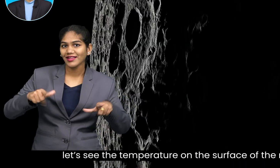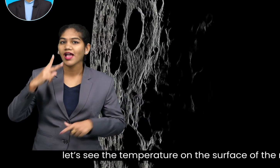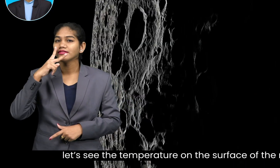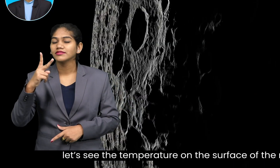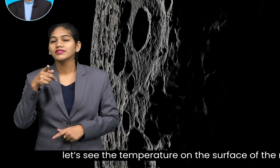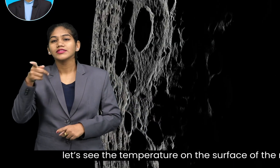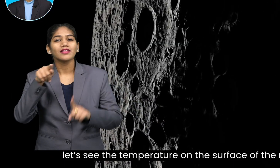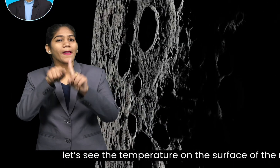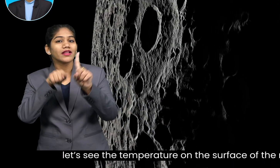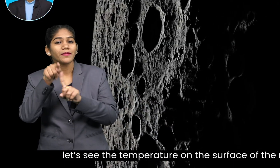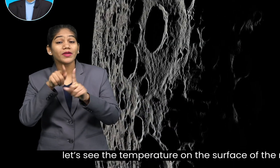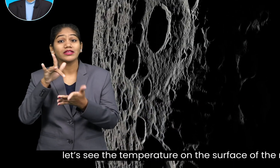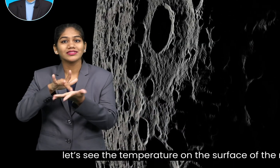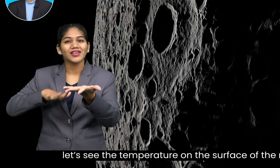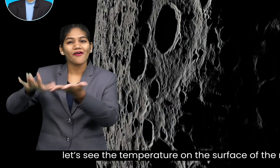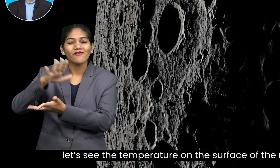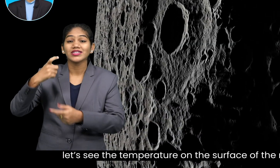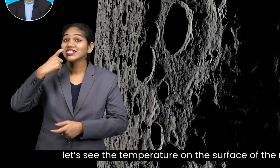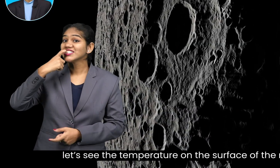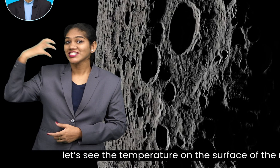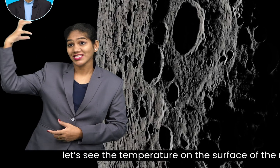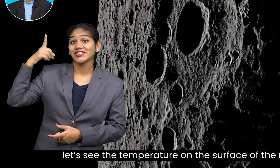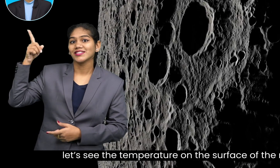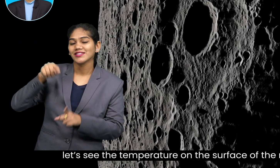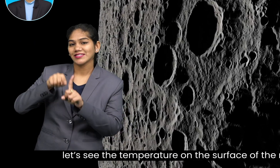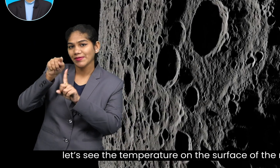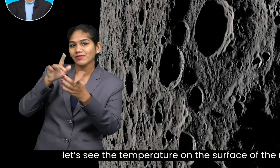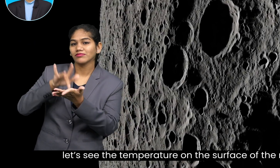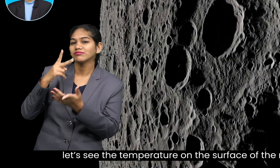Let's see the temperature on the surface of the moon.